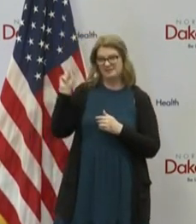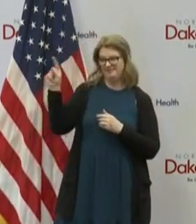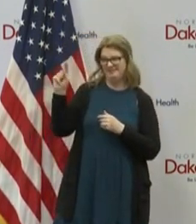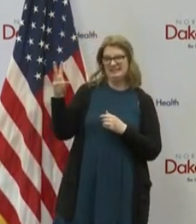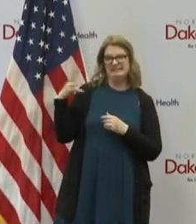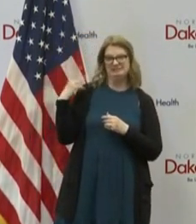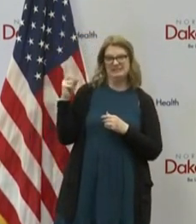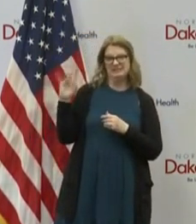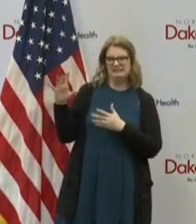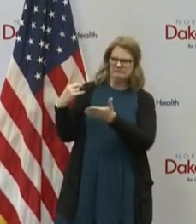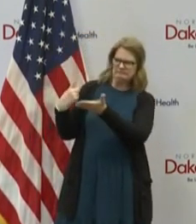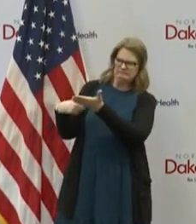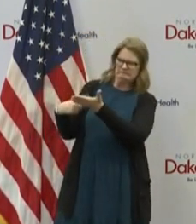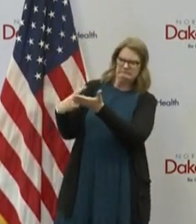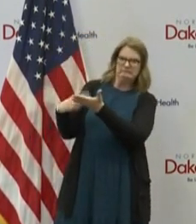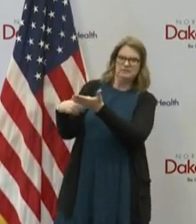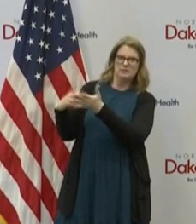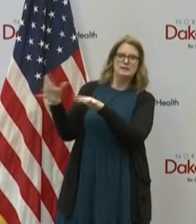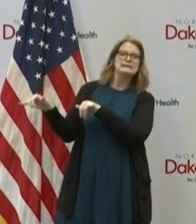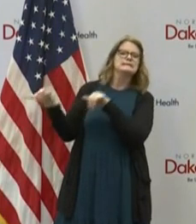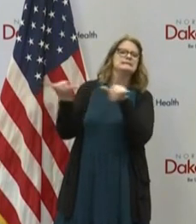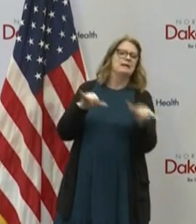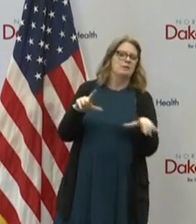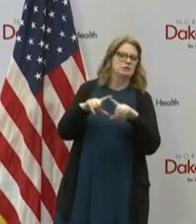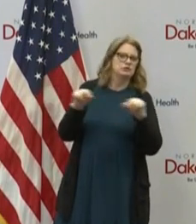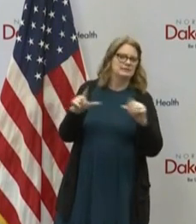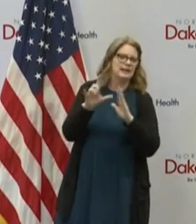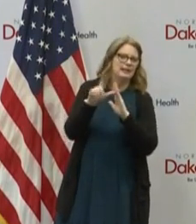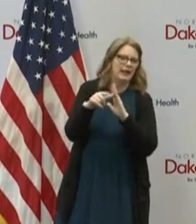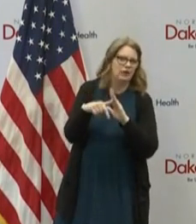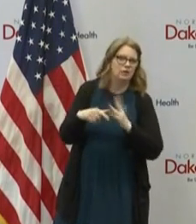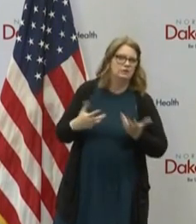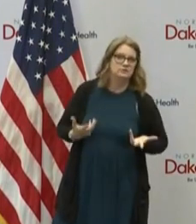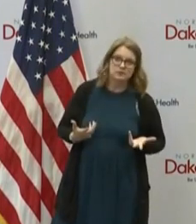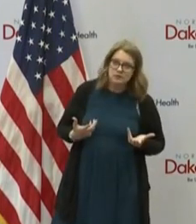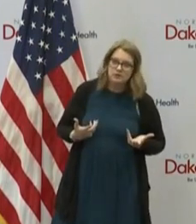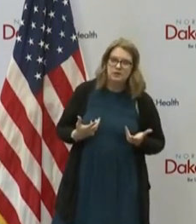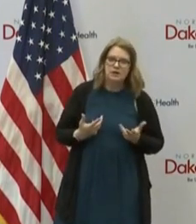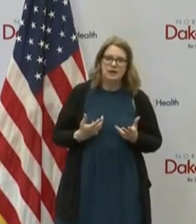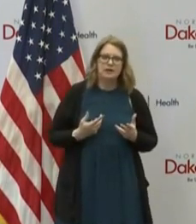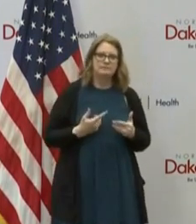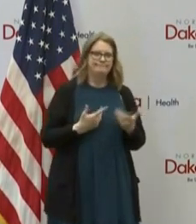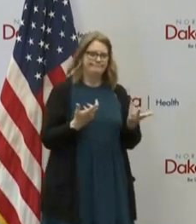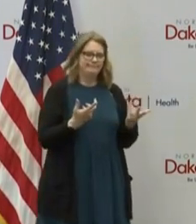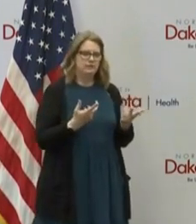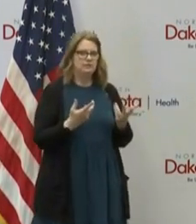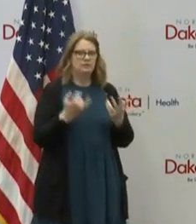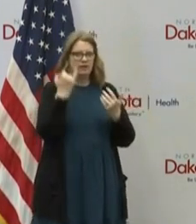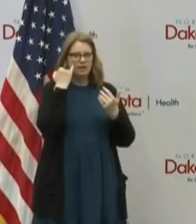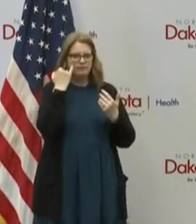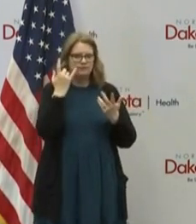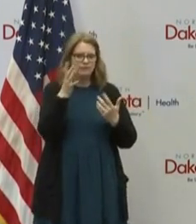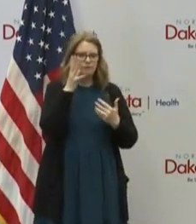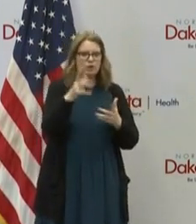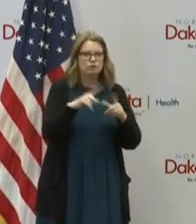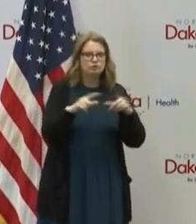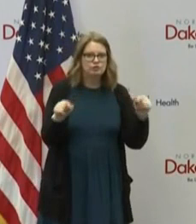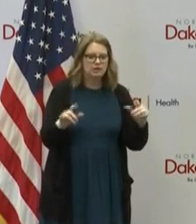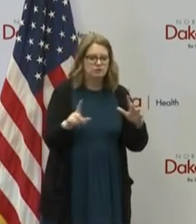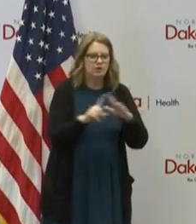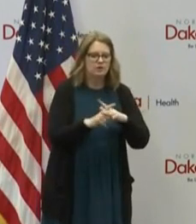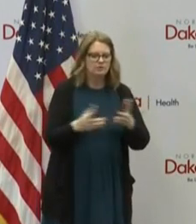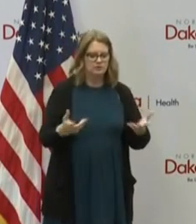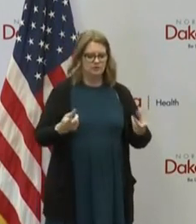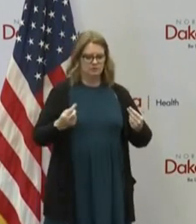about similar checks coming in future stimulus bills, and hopefully this will take care of any future checks as well during